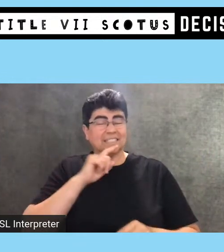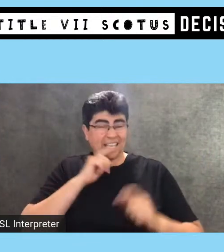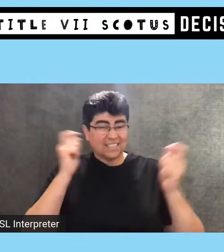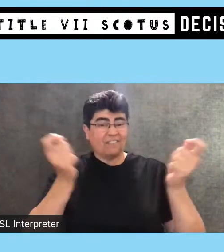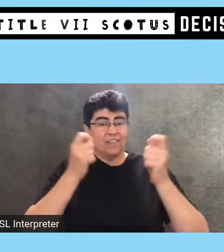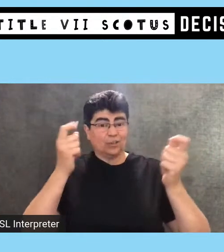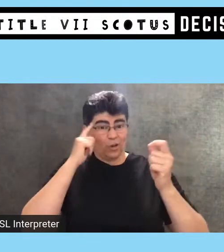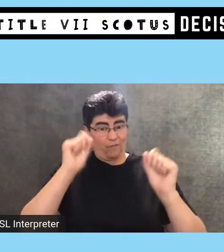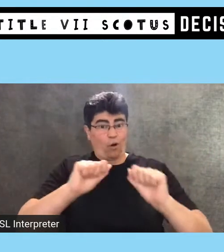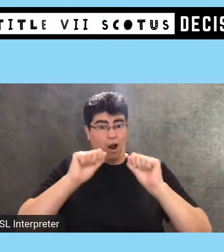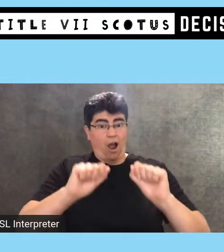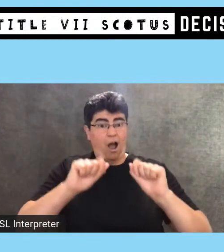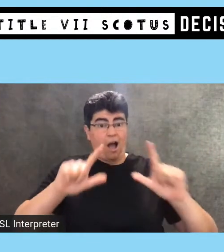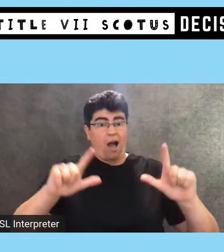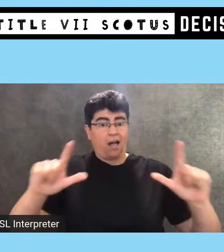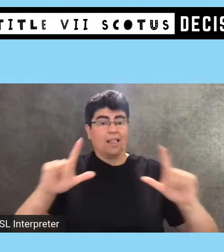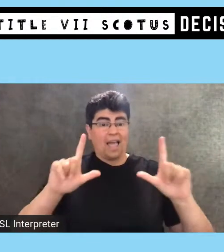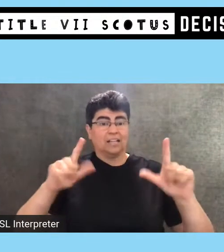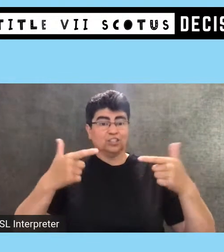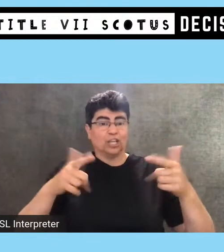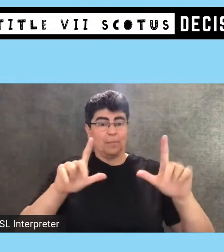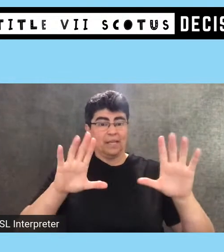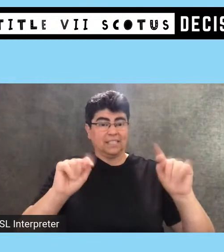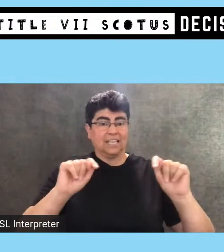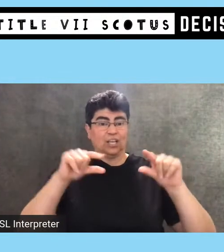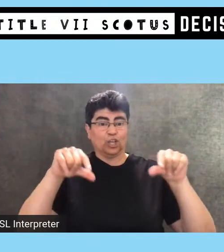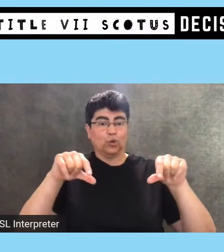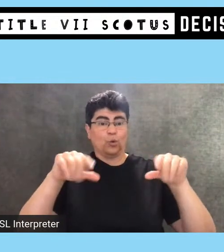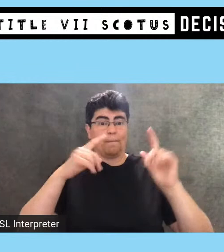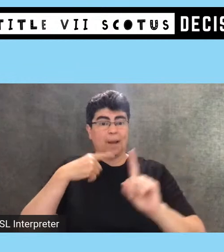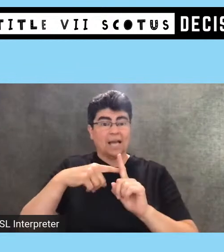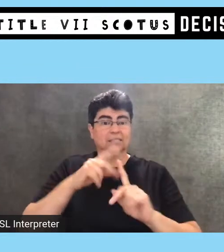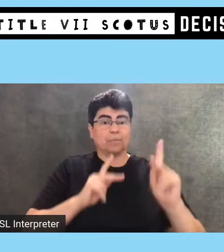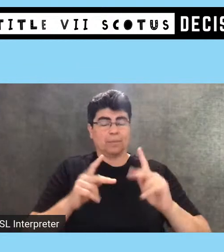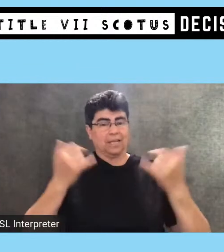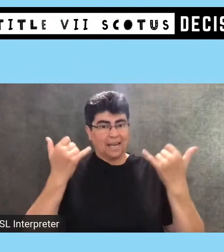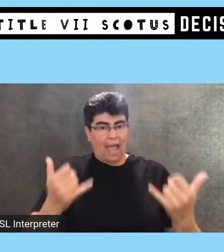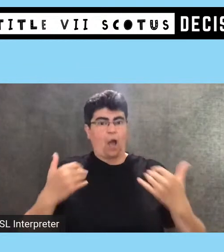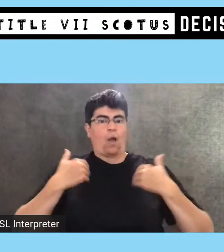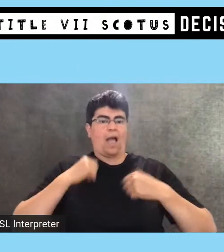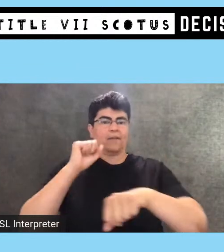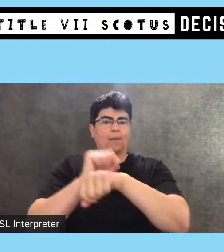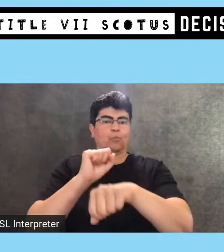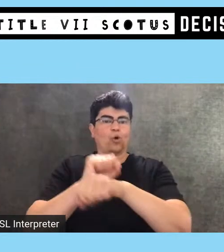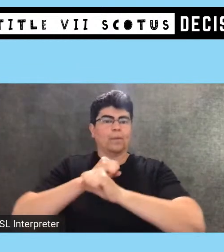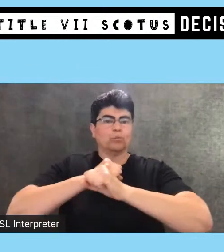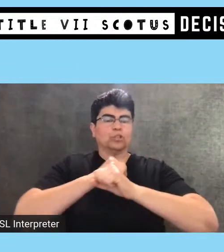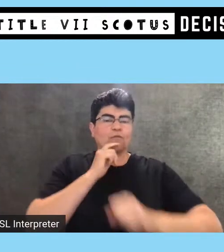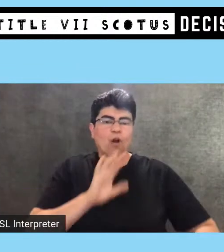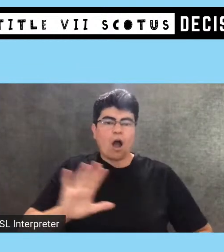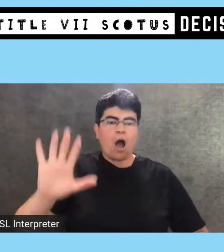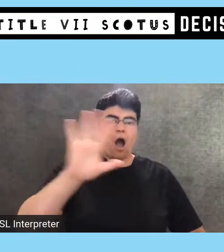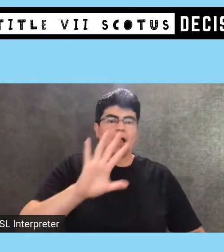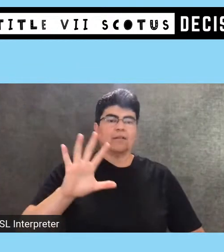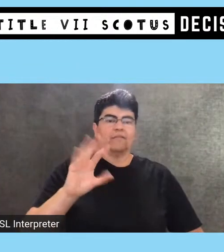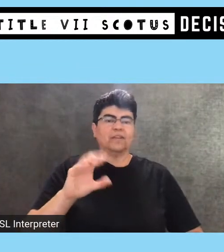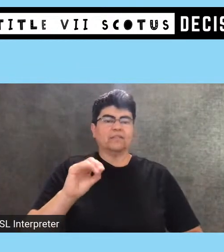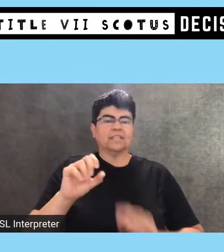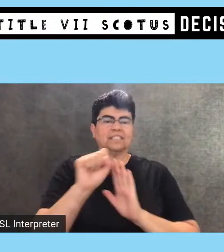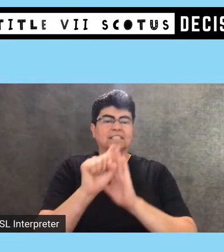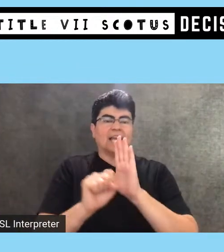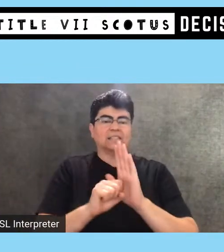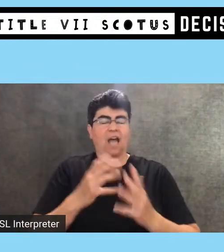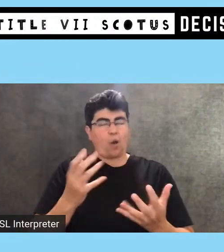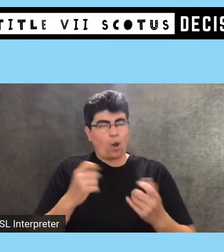for all LGBTQ+ people who now have employment protections in all 50 states. I want to be